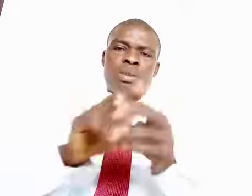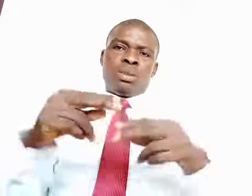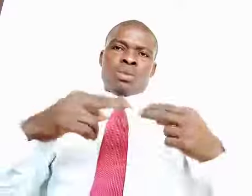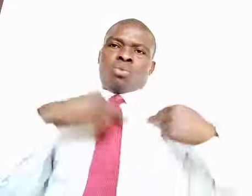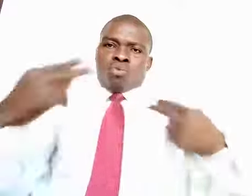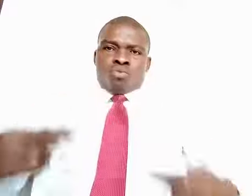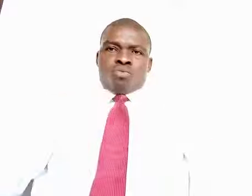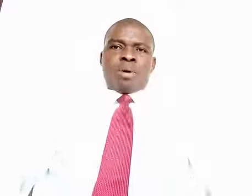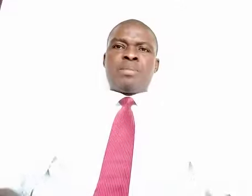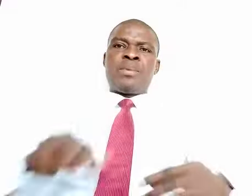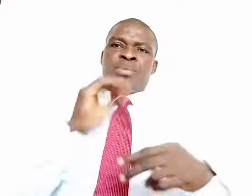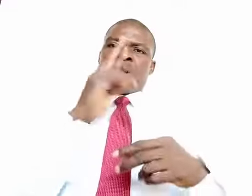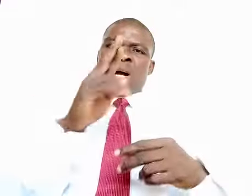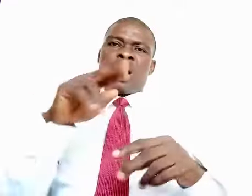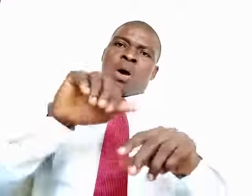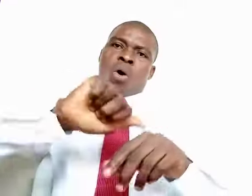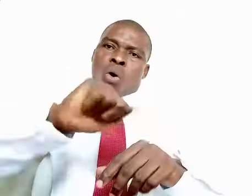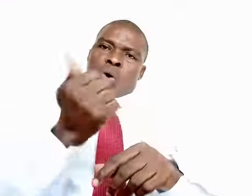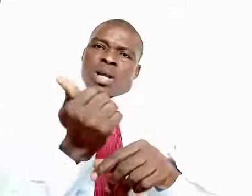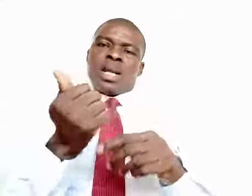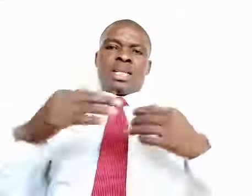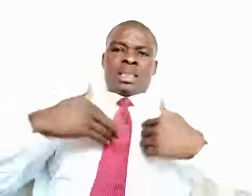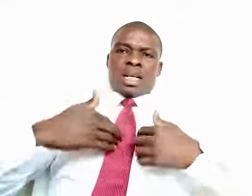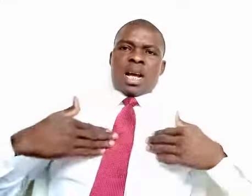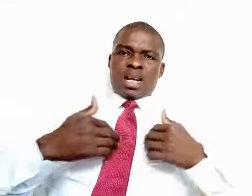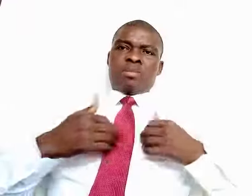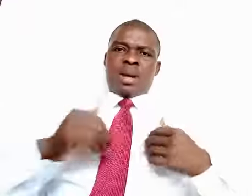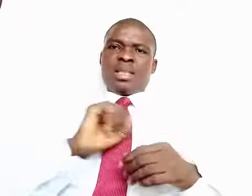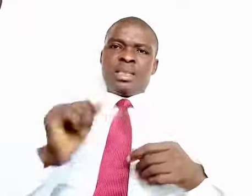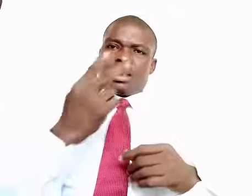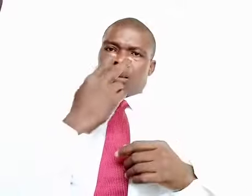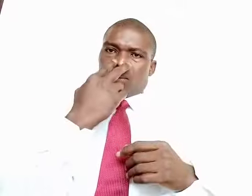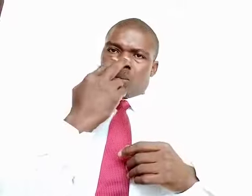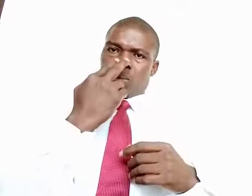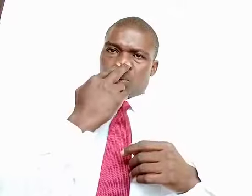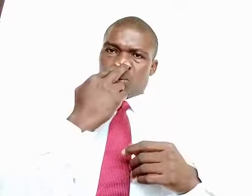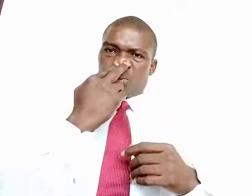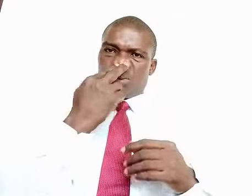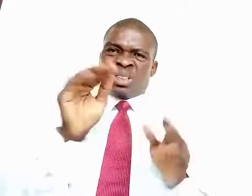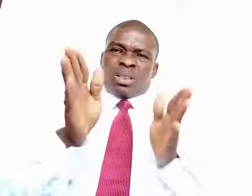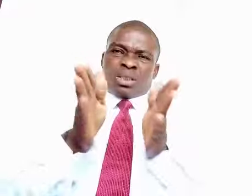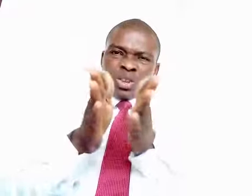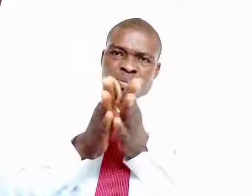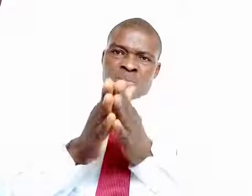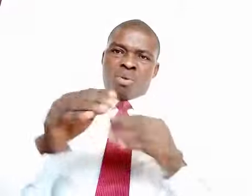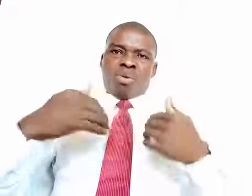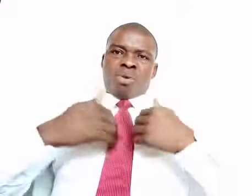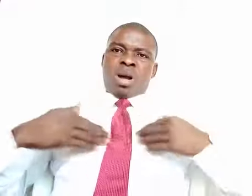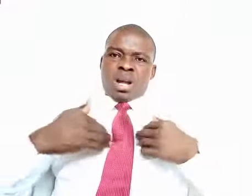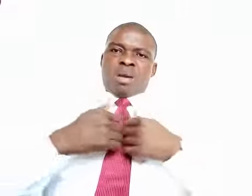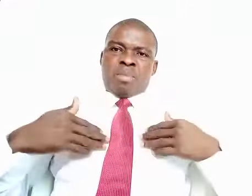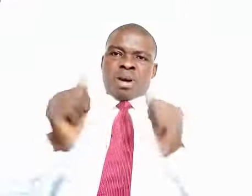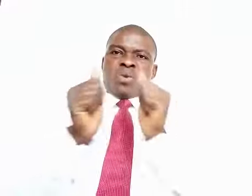being and other large animals is nose. Small animals with no nose take in